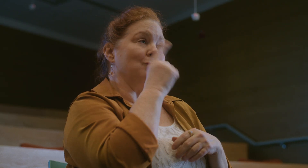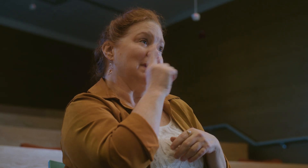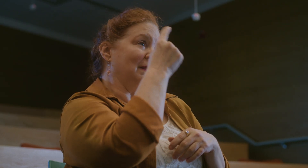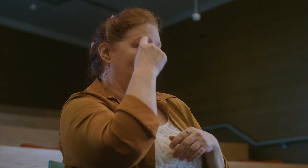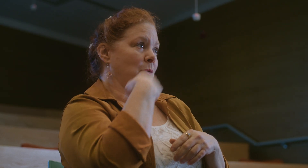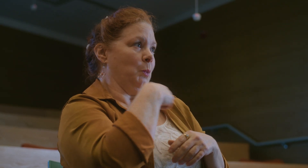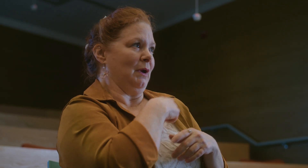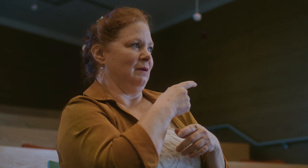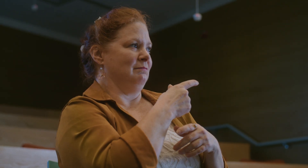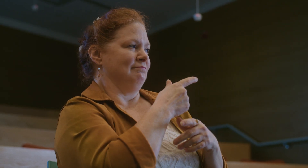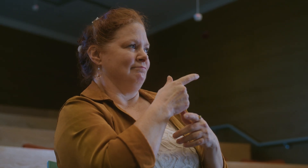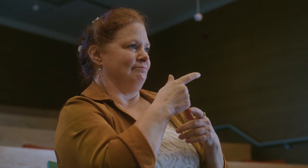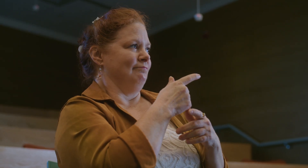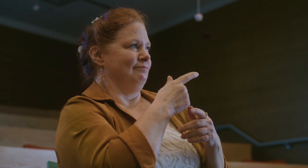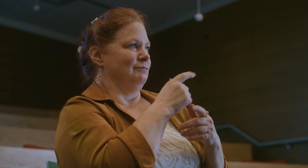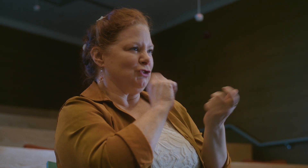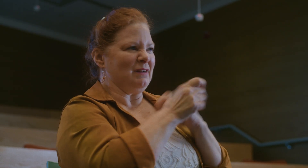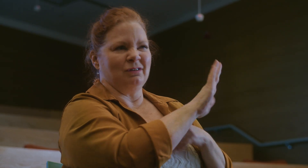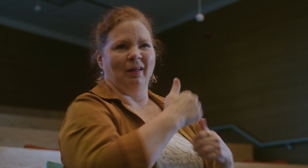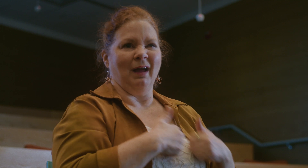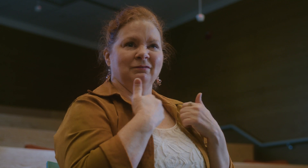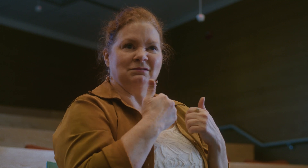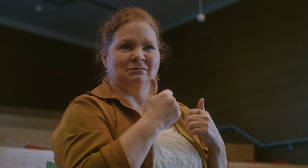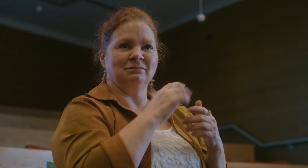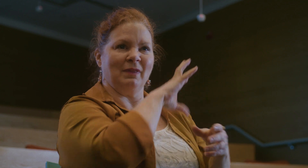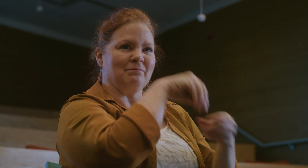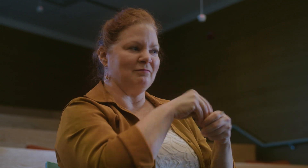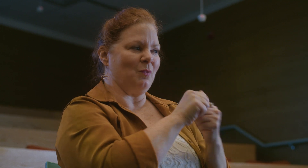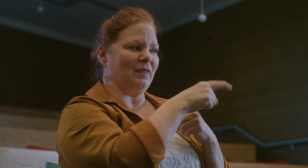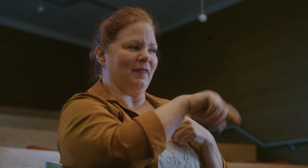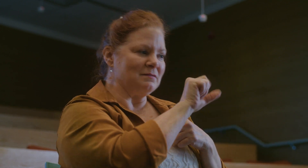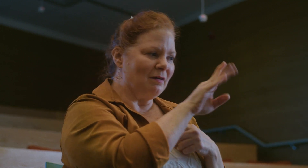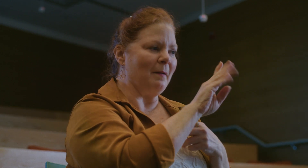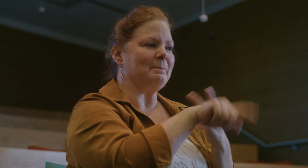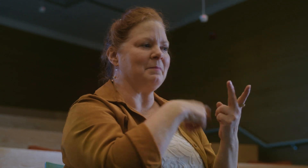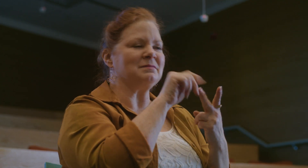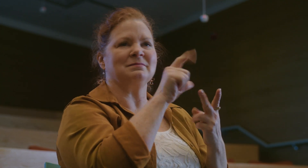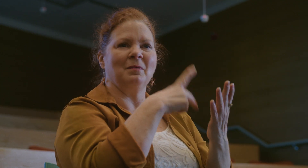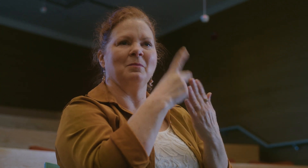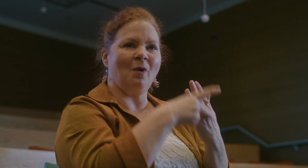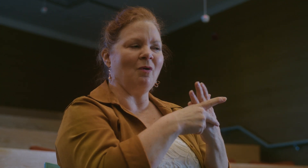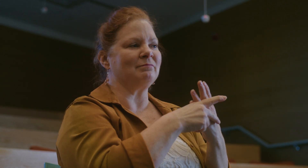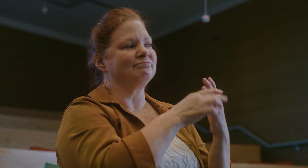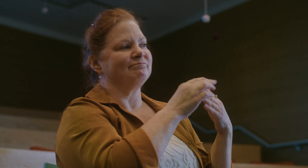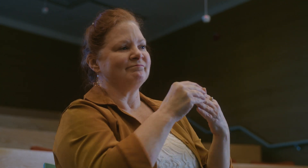I think it really changes them. It has a huge impact. It changes their life, I would say, once they're involved with the ASL Club and the